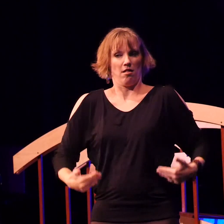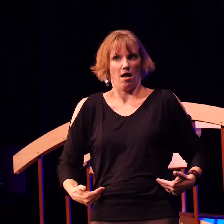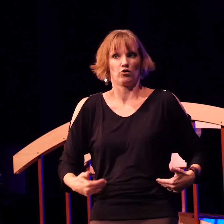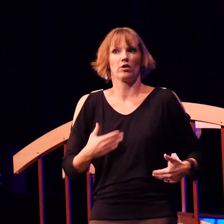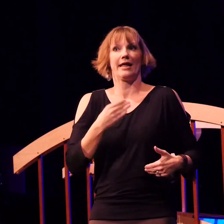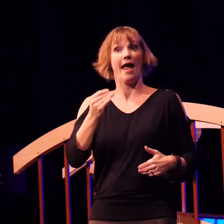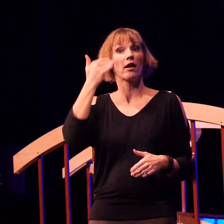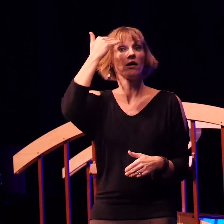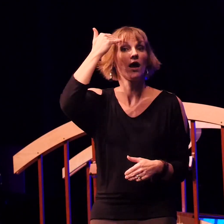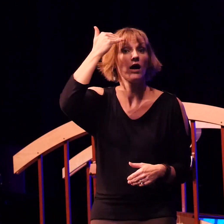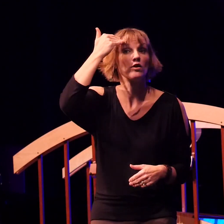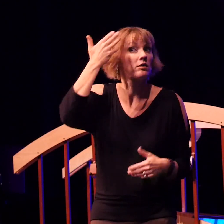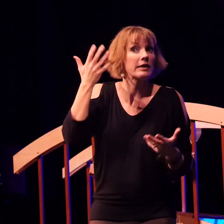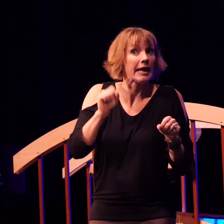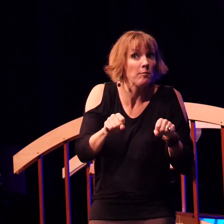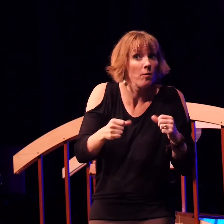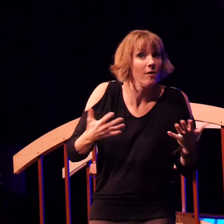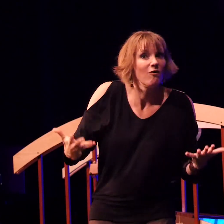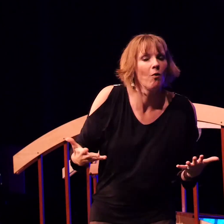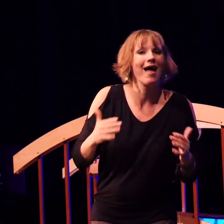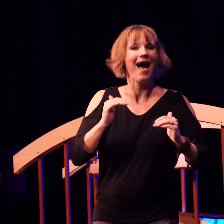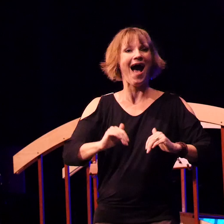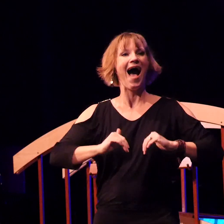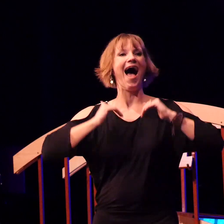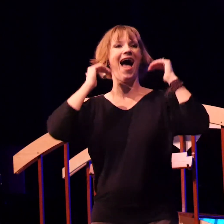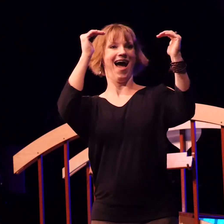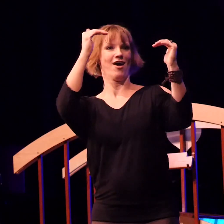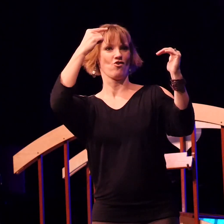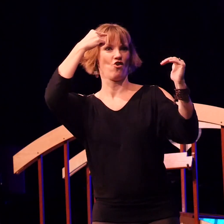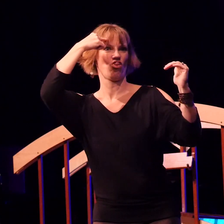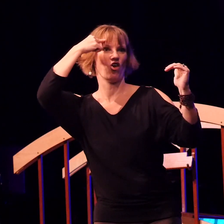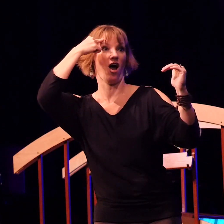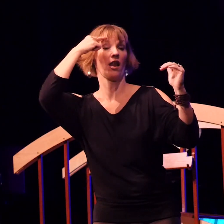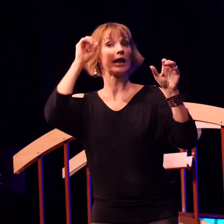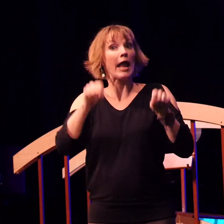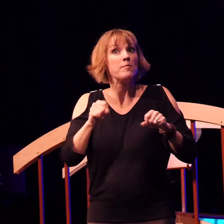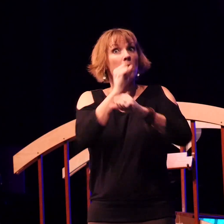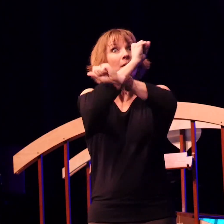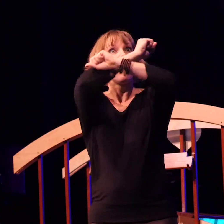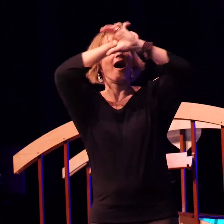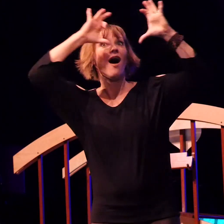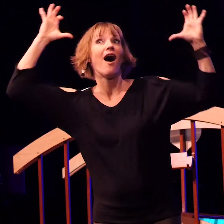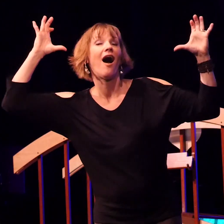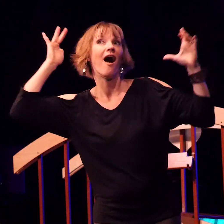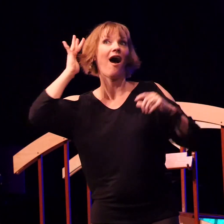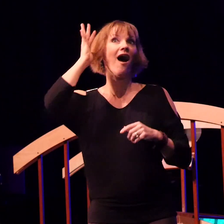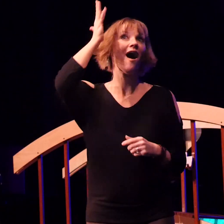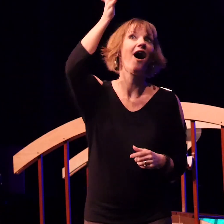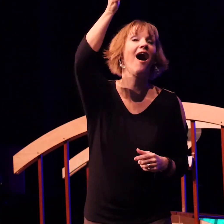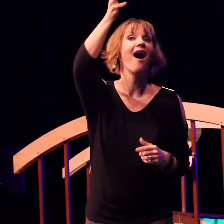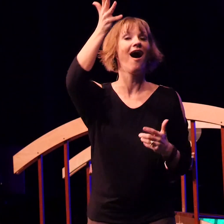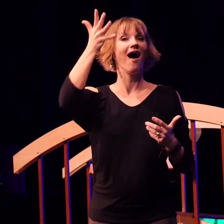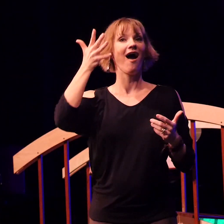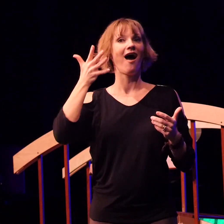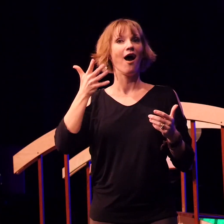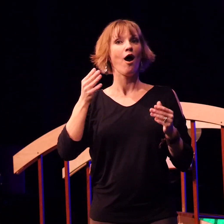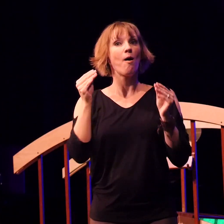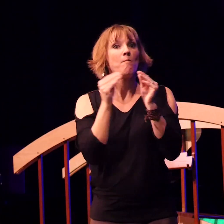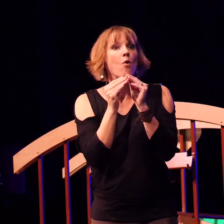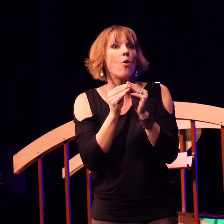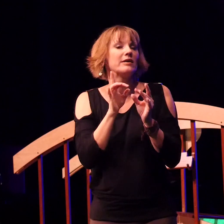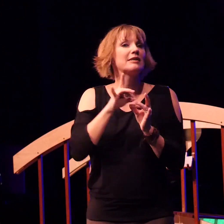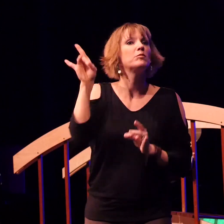consciousness that are capable of higher order thought, that are capable of dreaming of a higher order, of having even higher